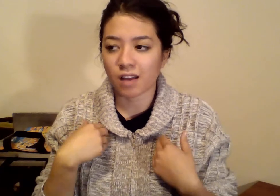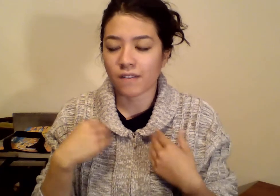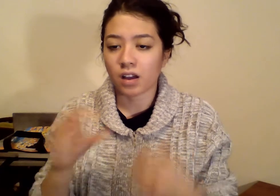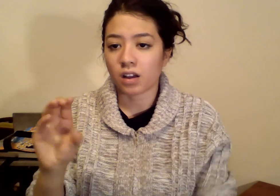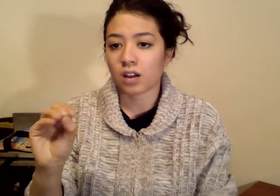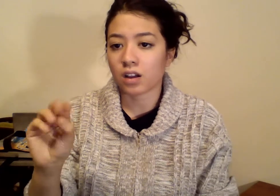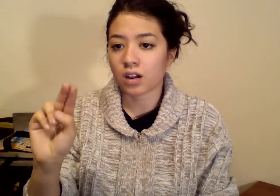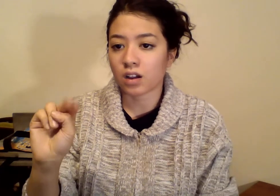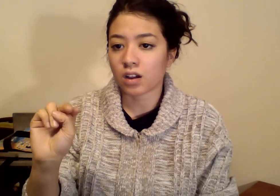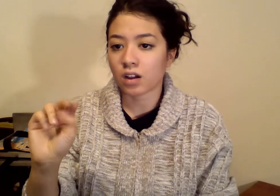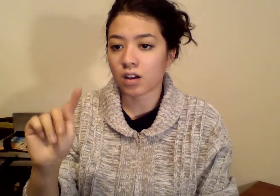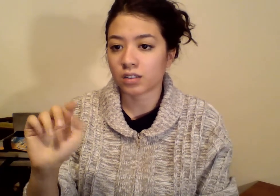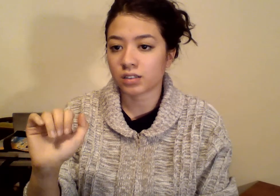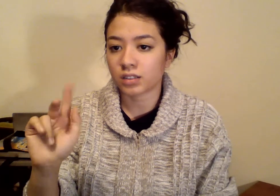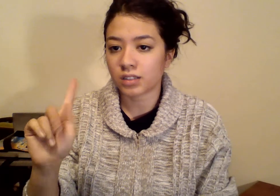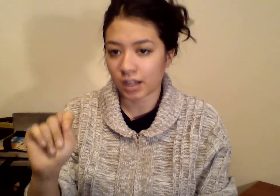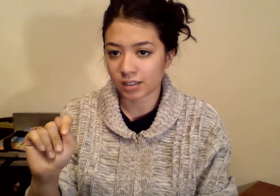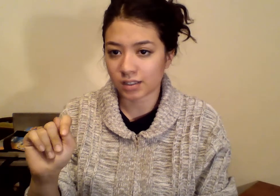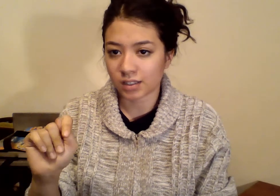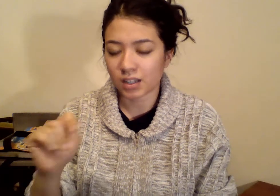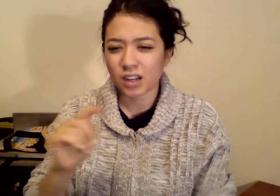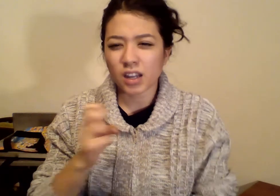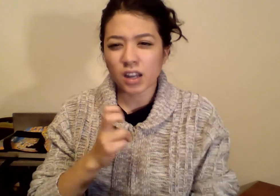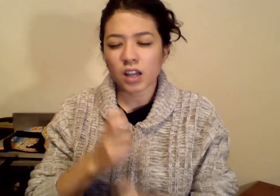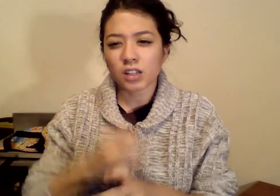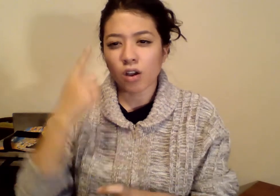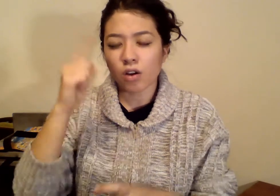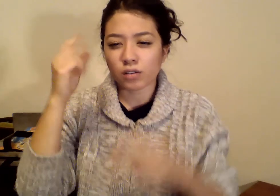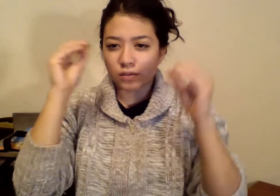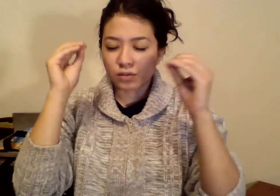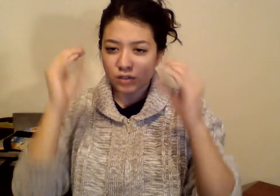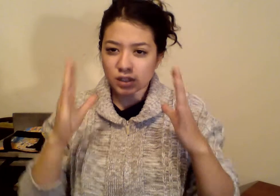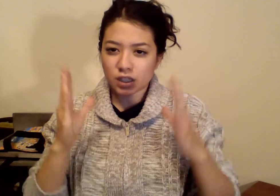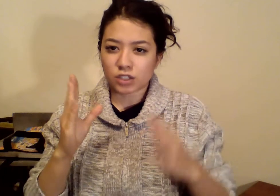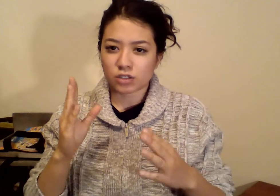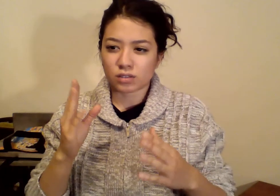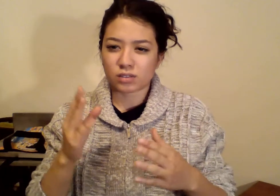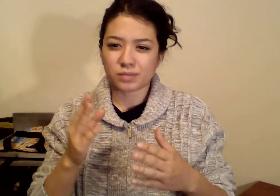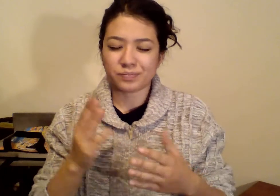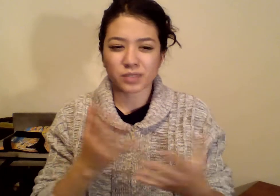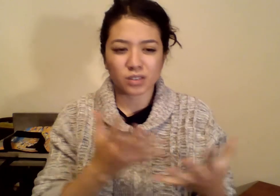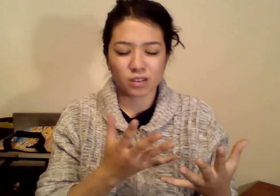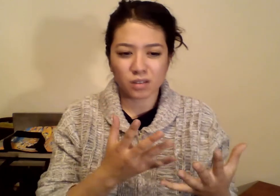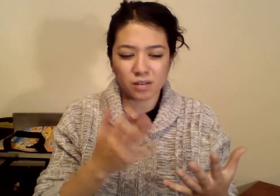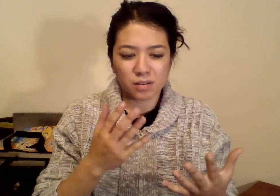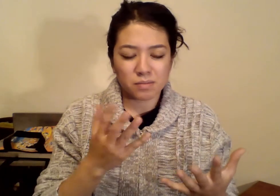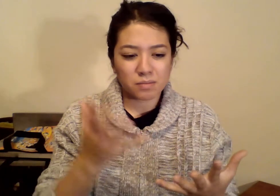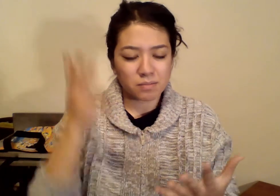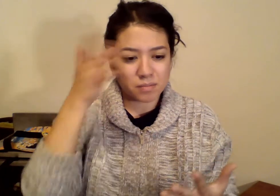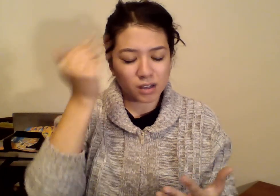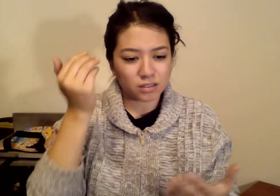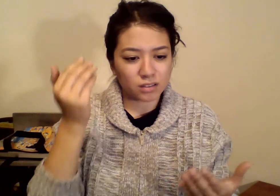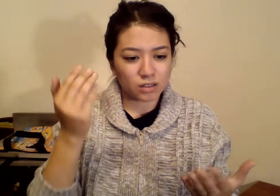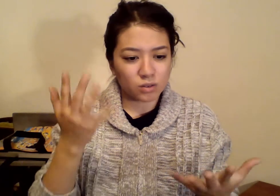students to read, but you end up kind of giving them a mixed bag of reading assignments that don't have any real coherence